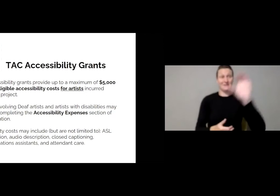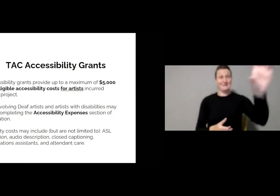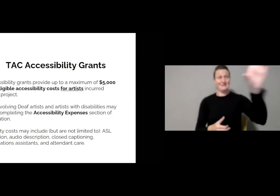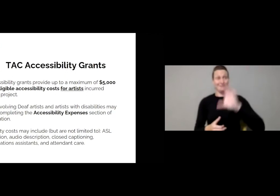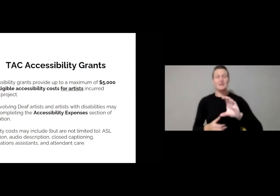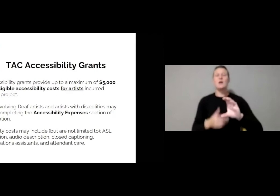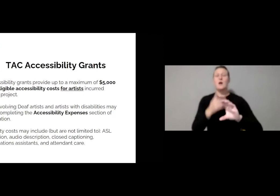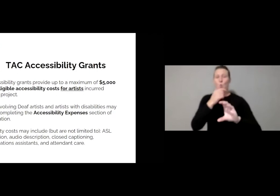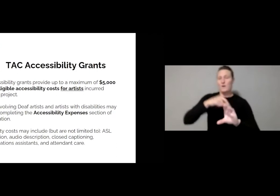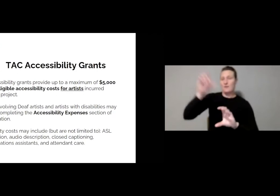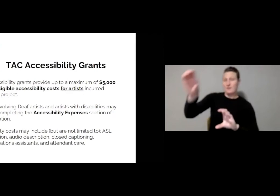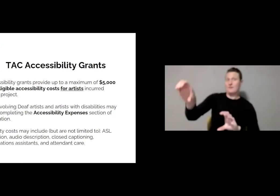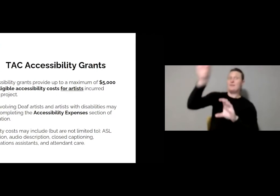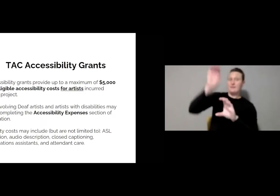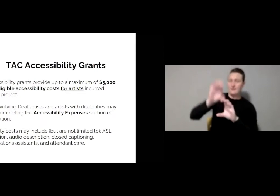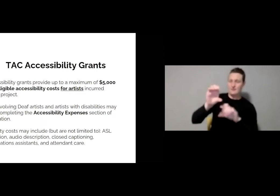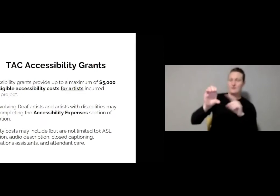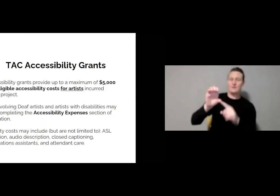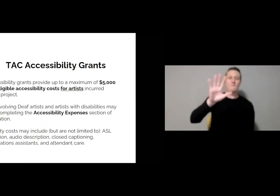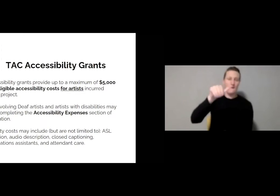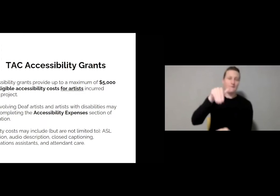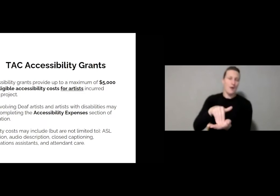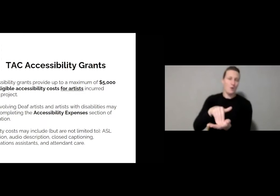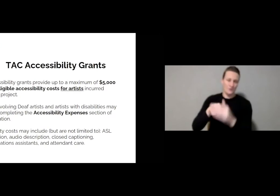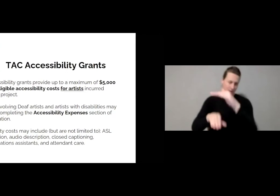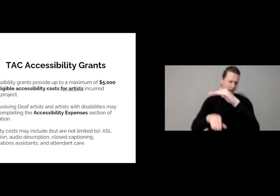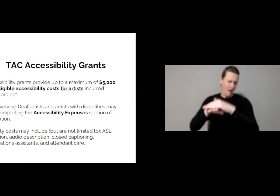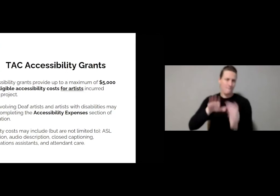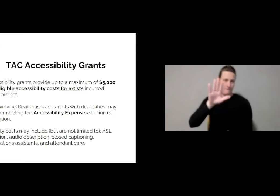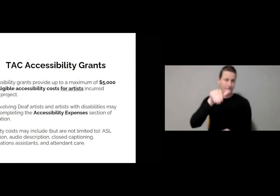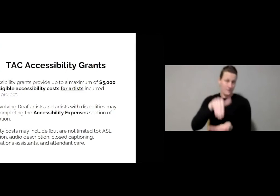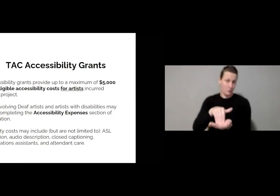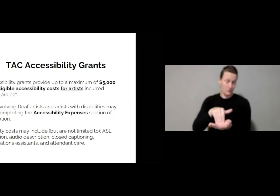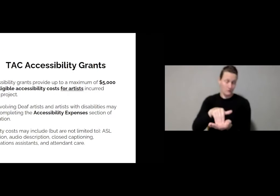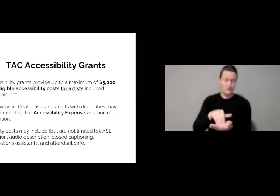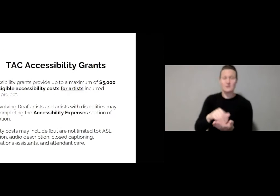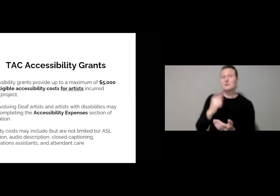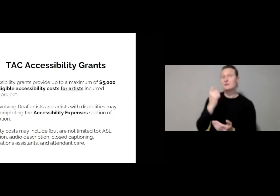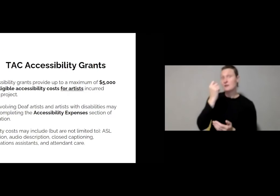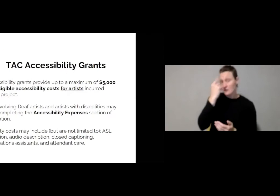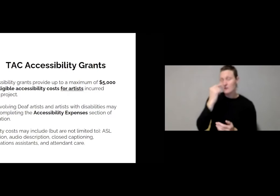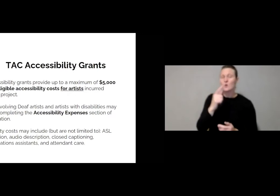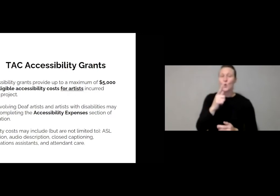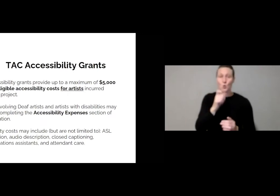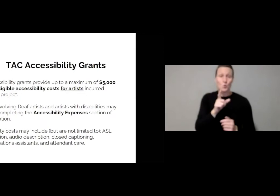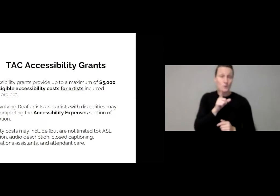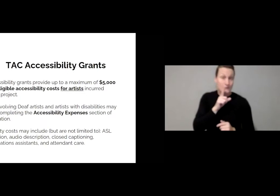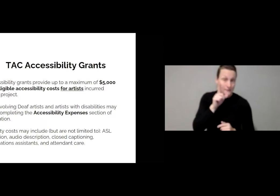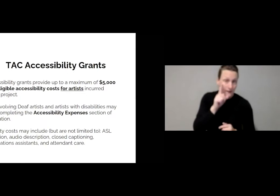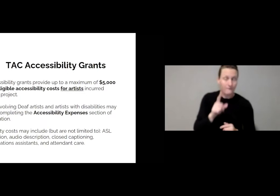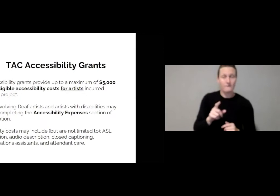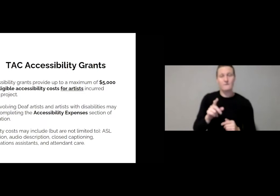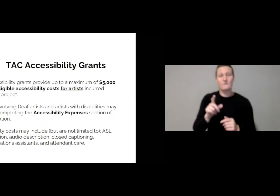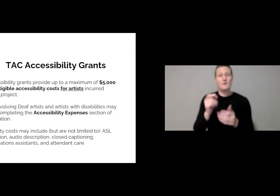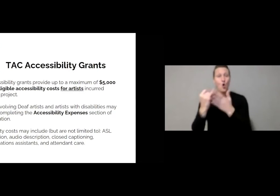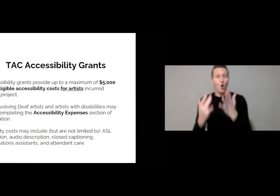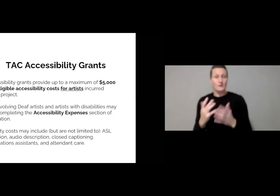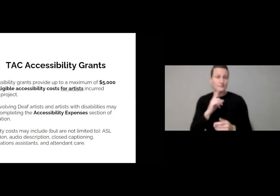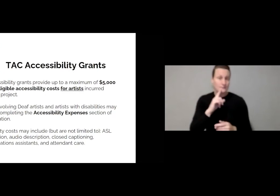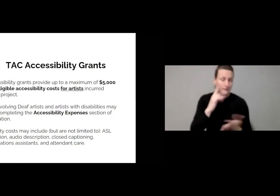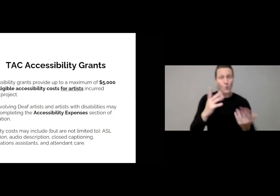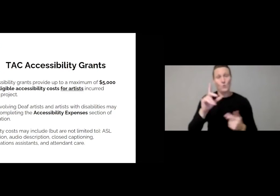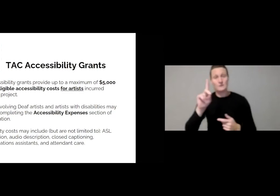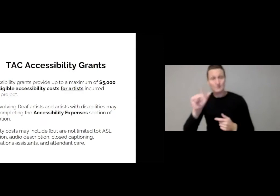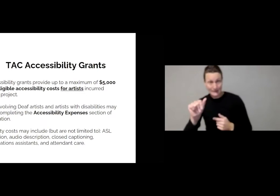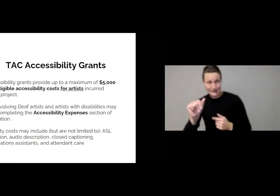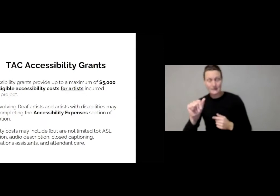specific for eligibility costs for artists who are deaf and artists with disabilities who are participating in